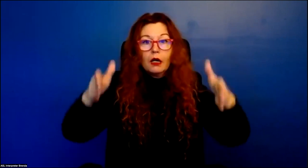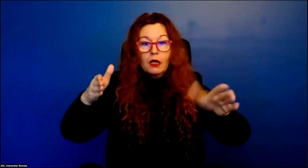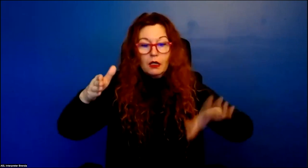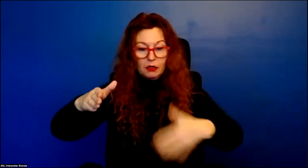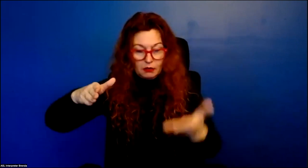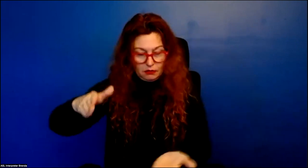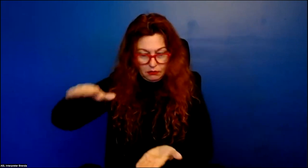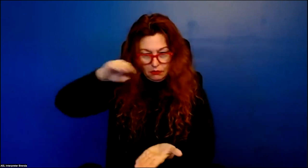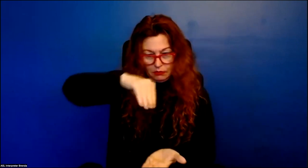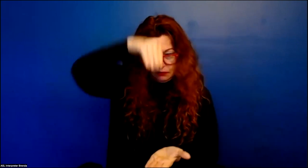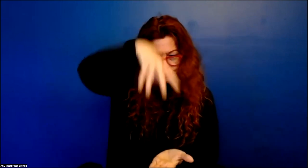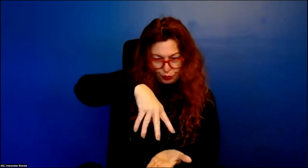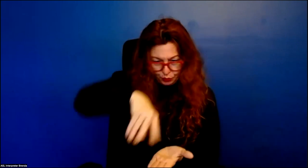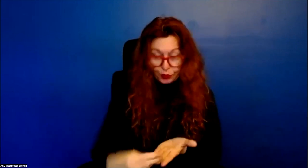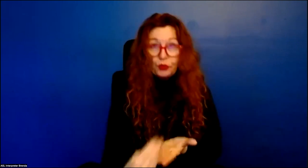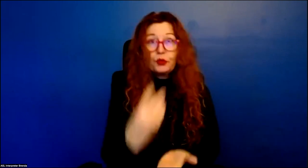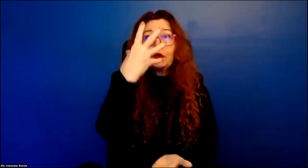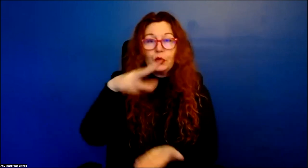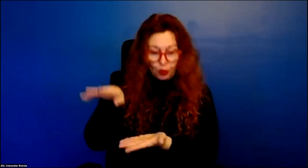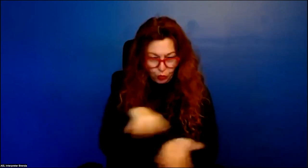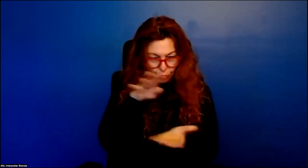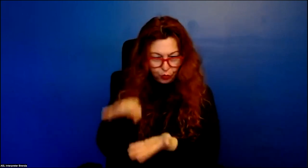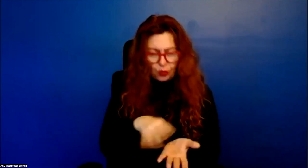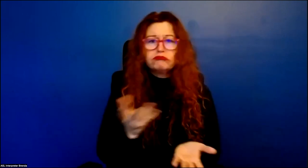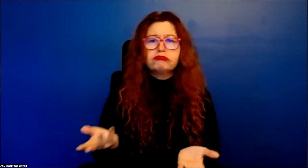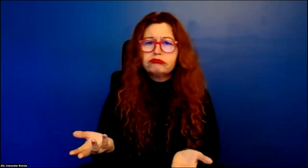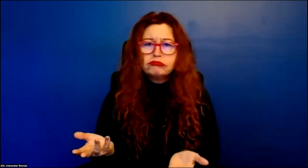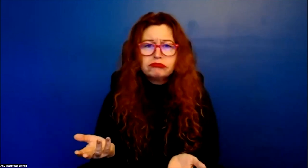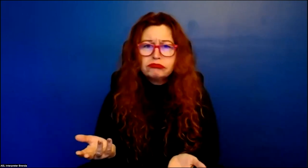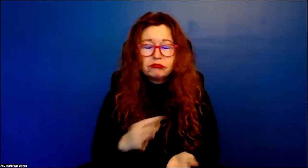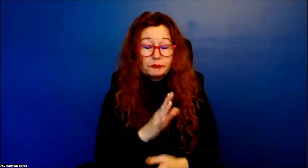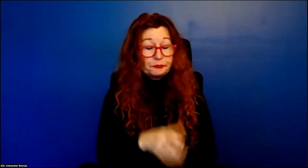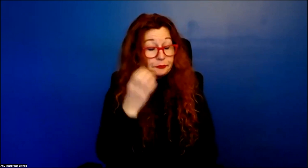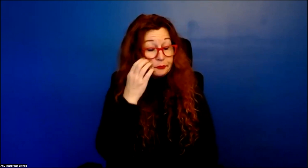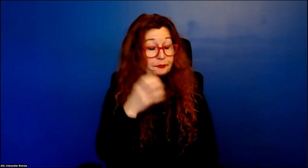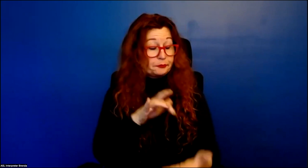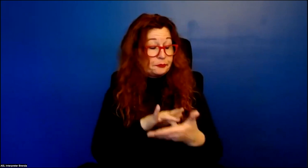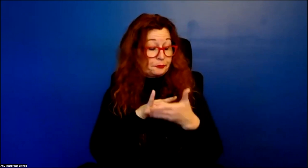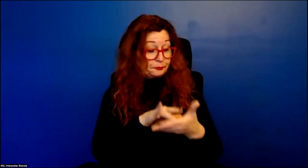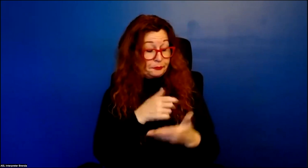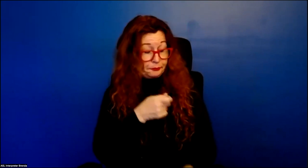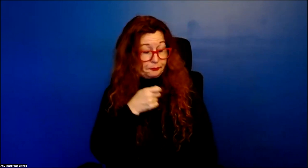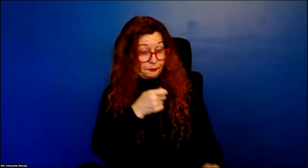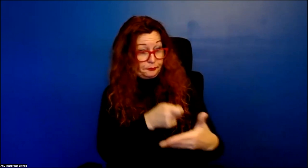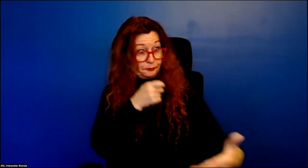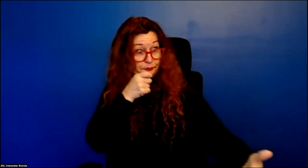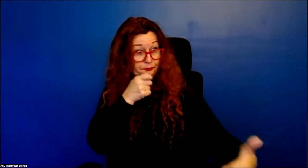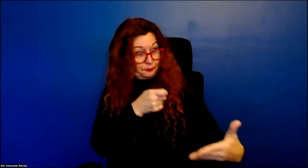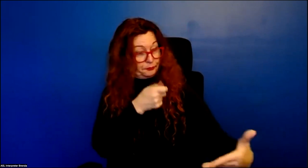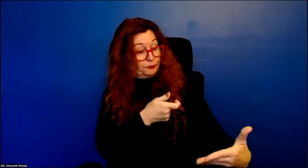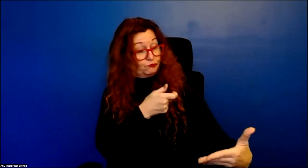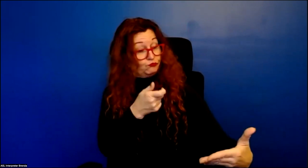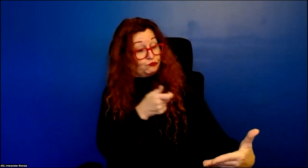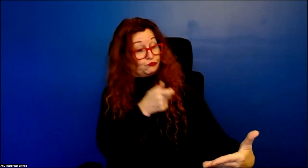my magnifiers. So I can just simply go onto my phone, pull up my magnification device, and read print like